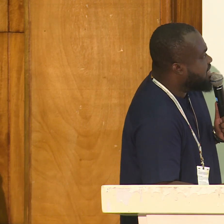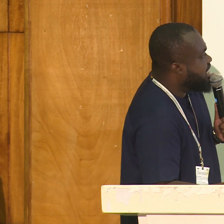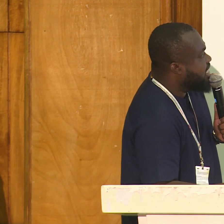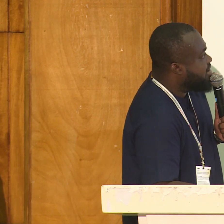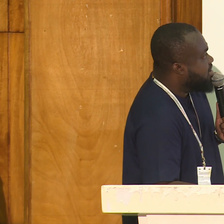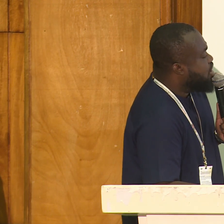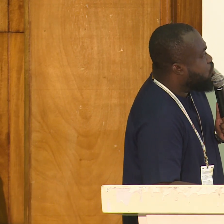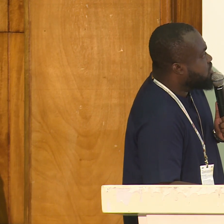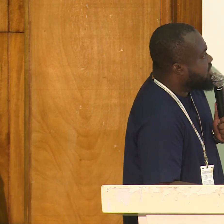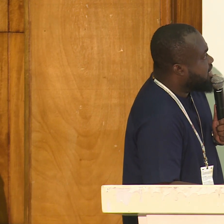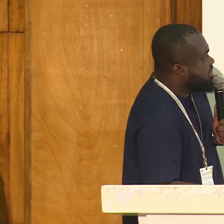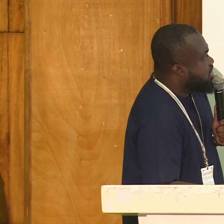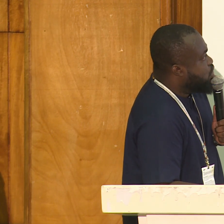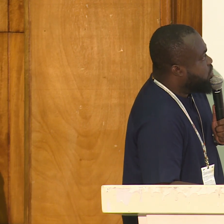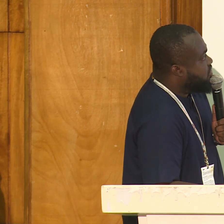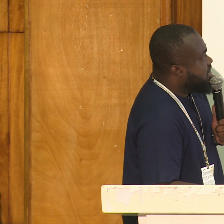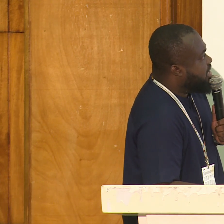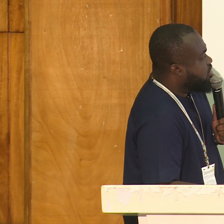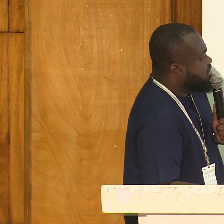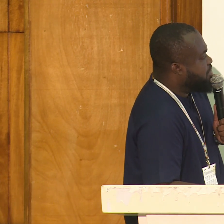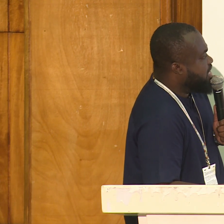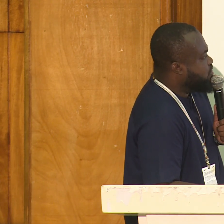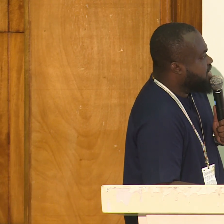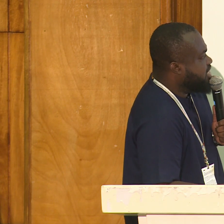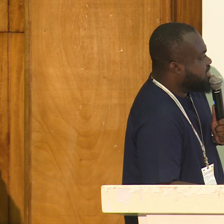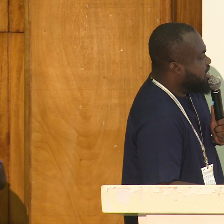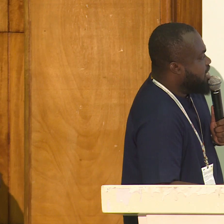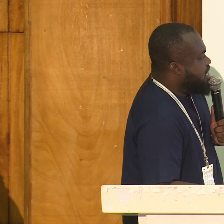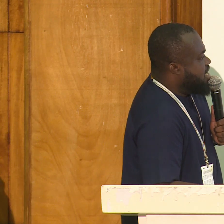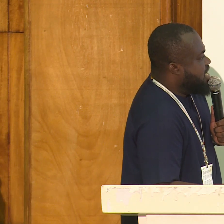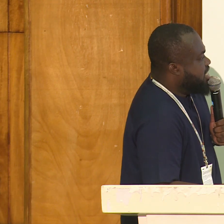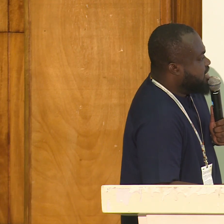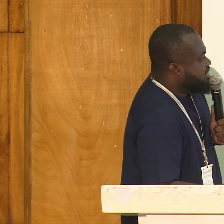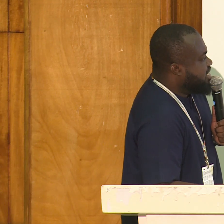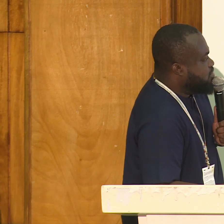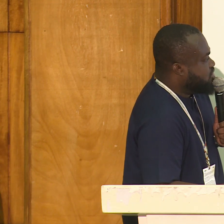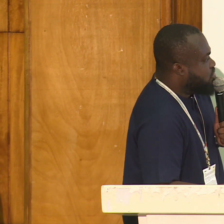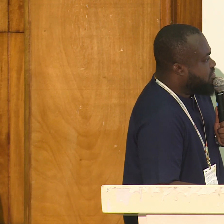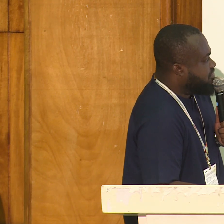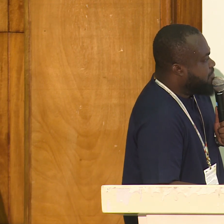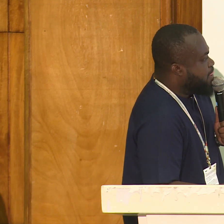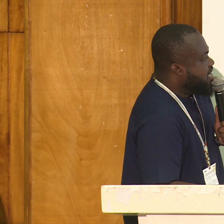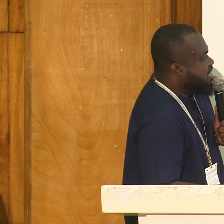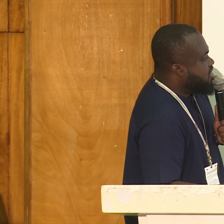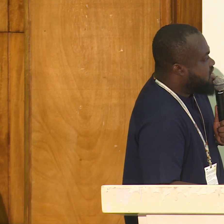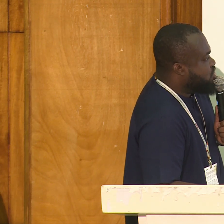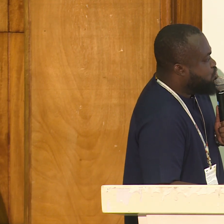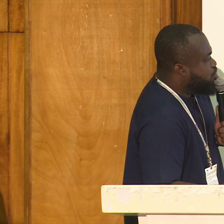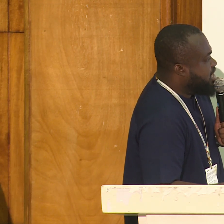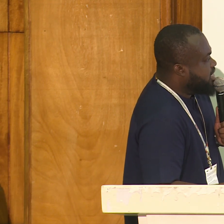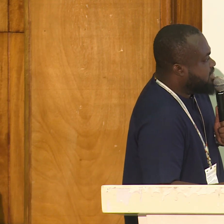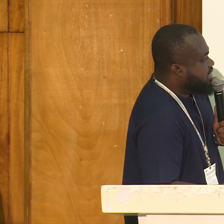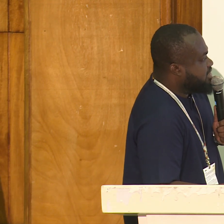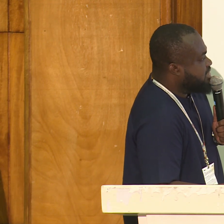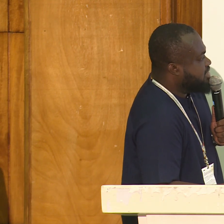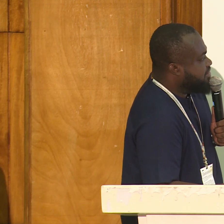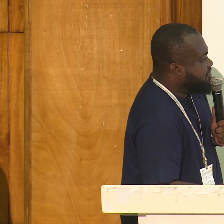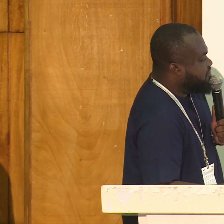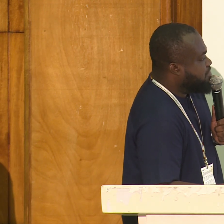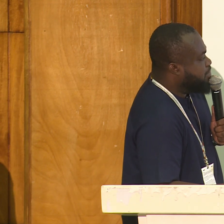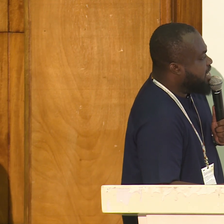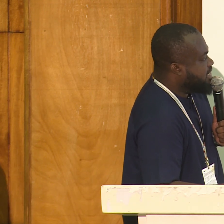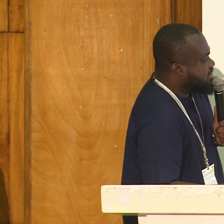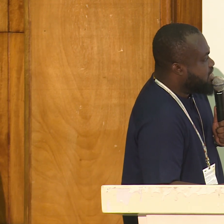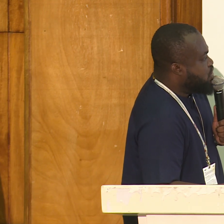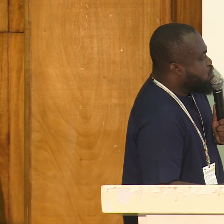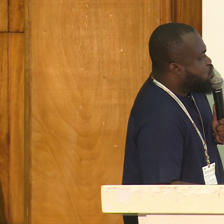respondent mentioned that they have contact with a health peer educator. And in terms of age, you realize that it is the